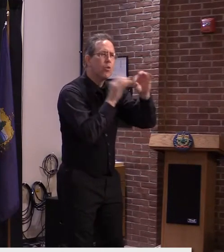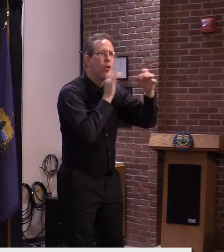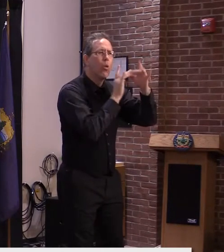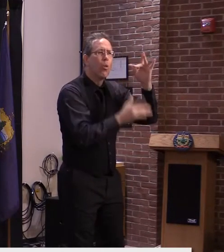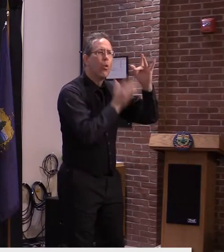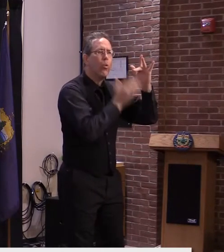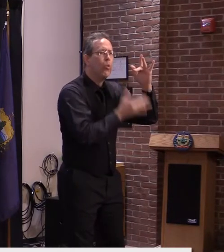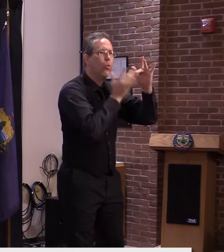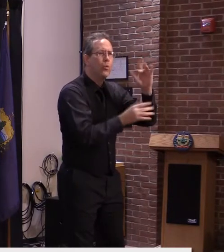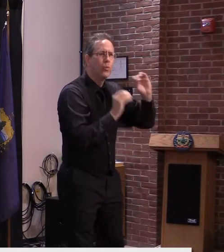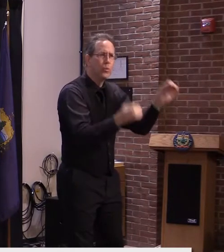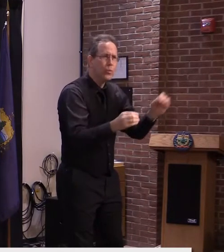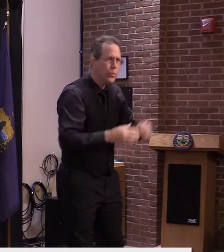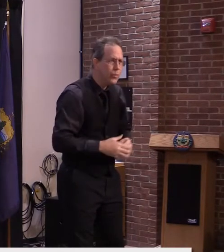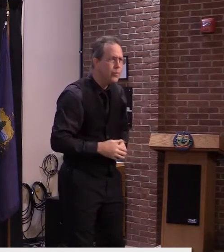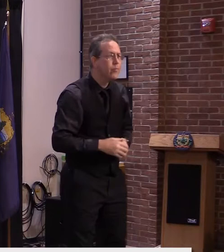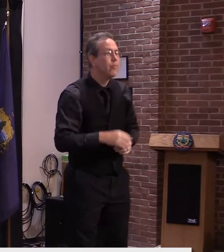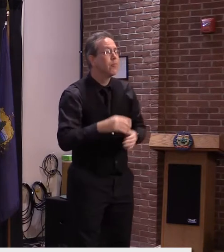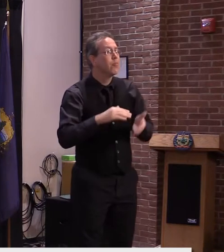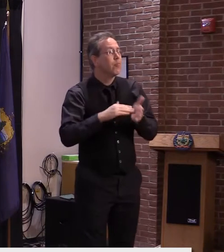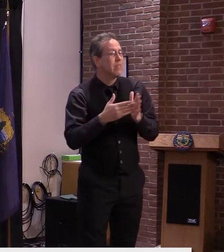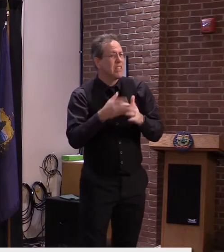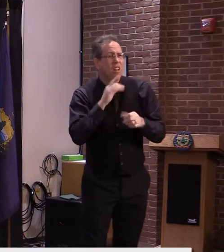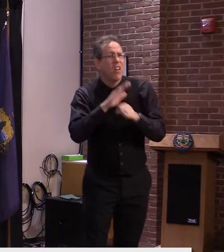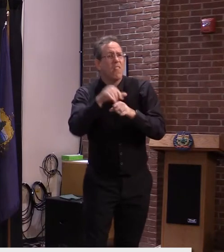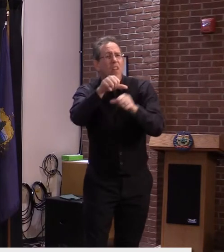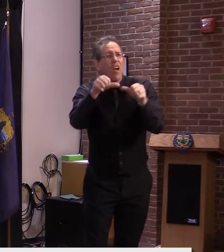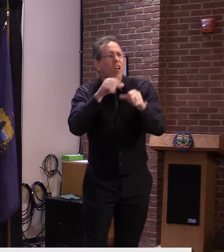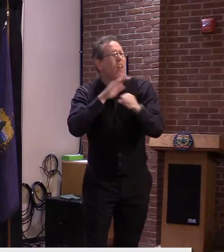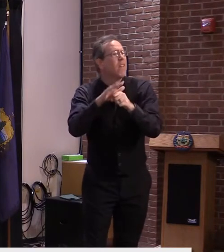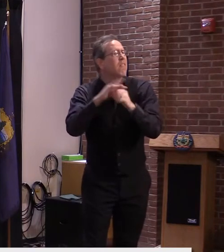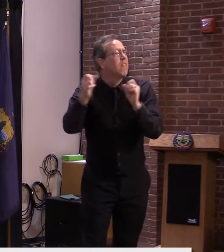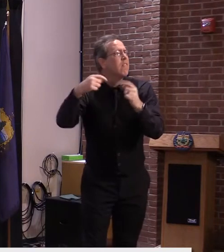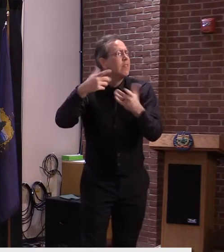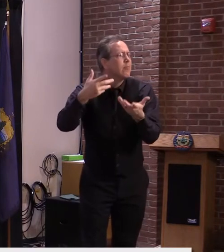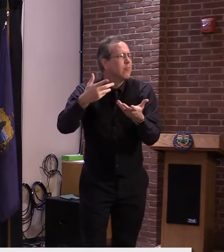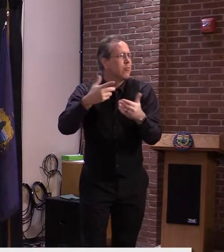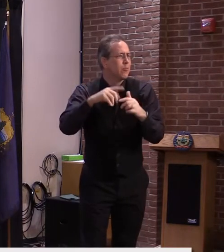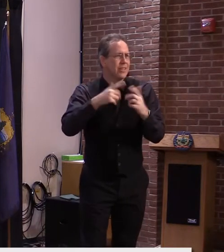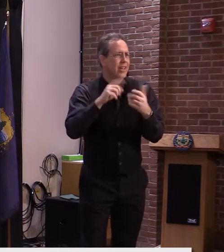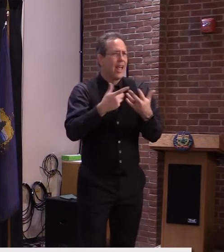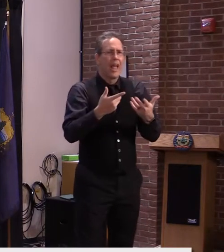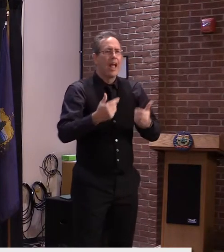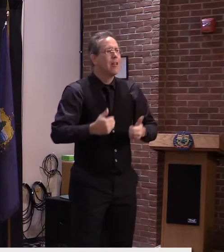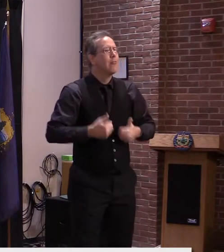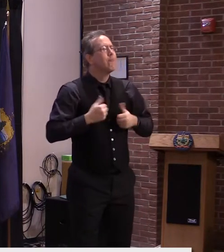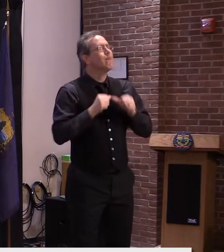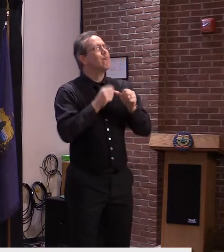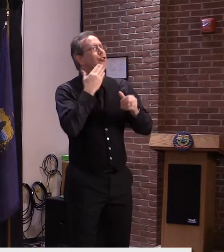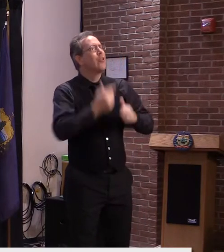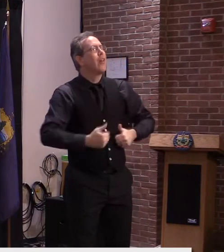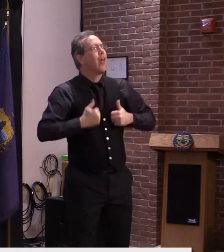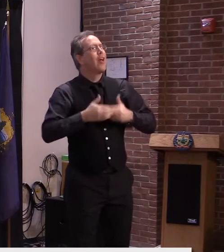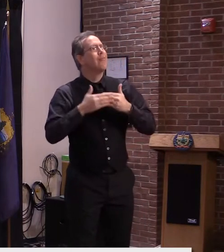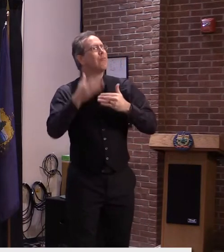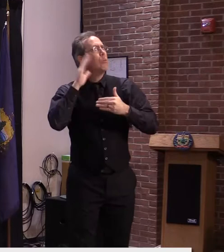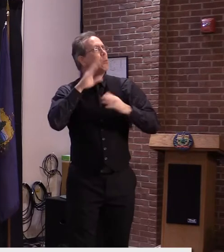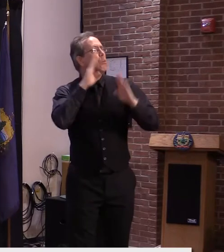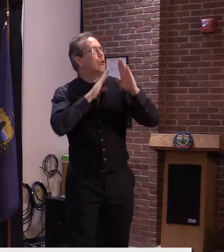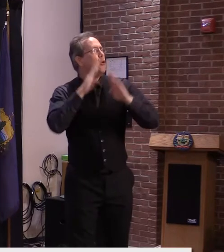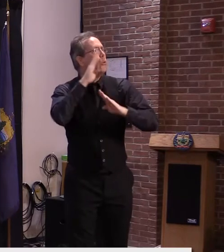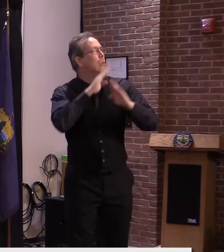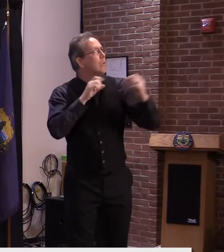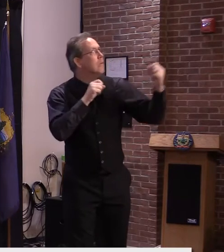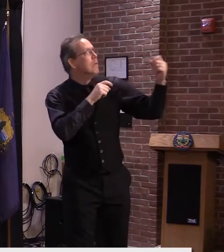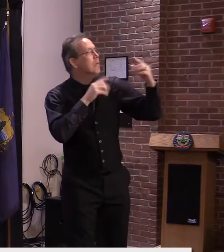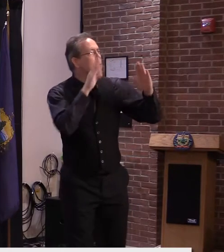cell service that allows them to prosper, as fellow Vermonters do in our population centers, where cell service is better